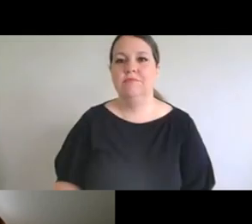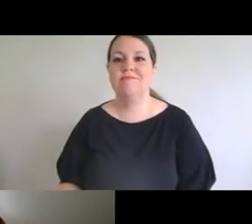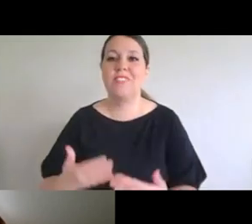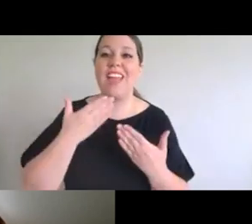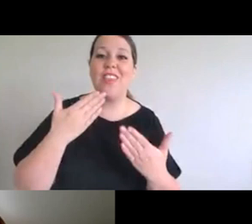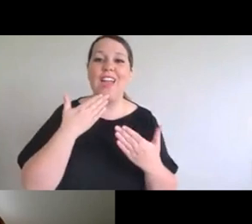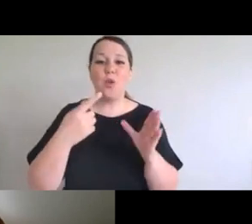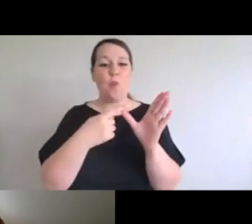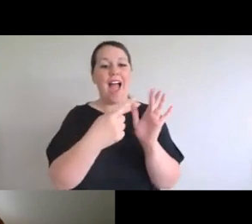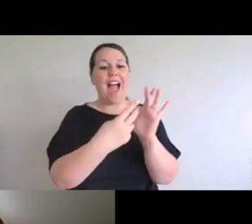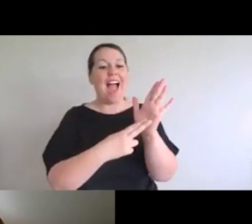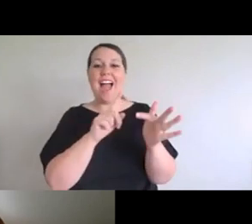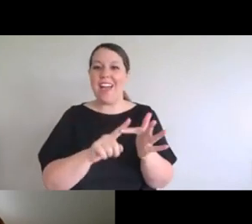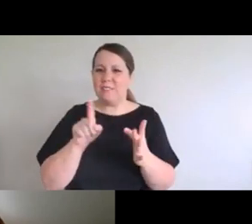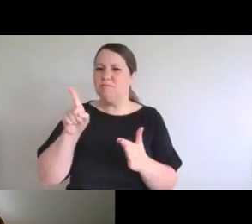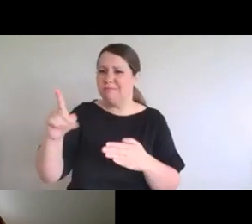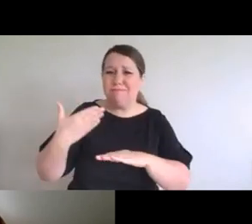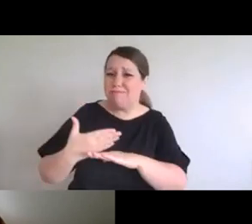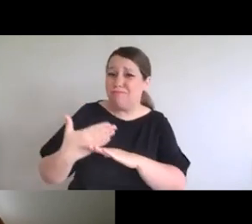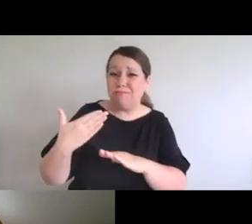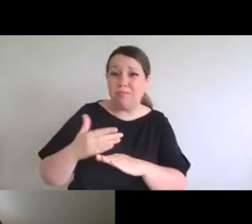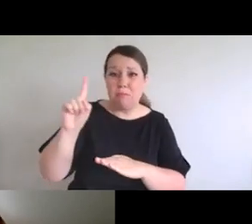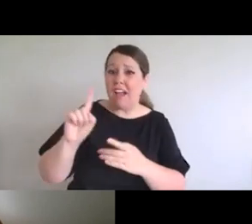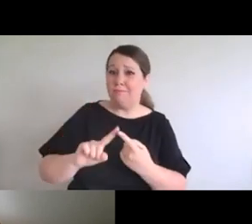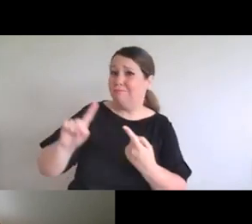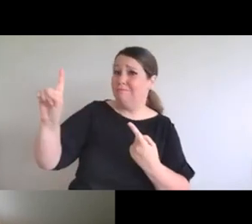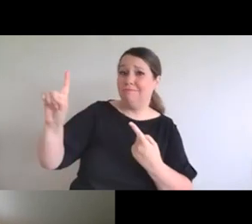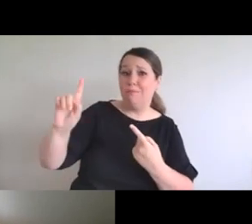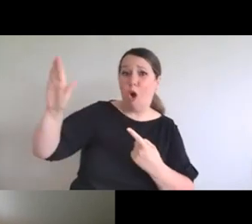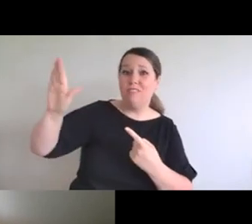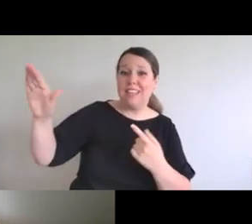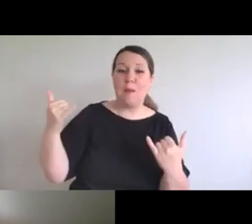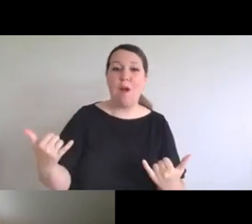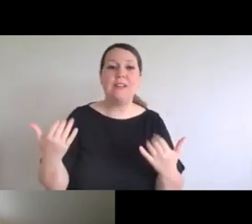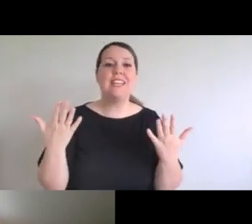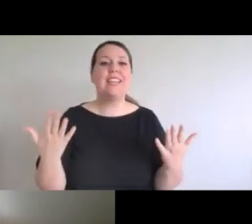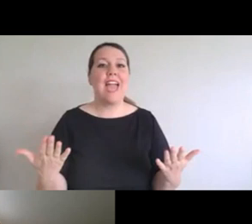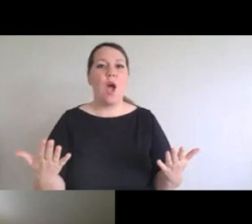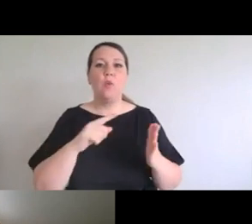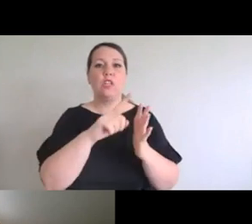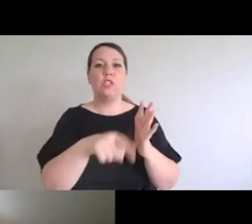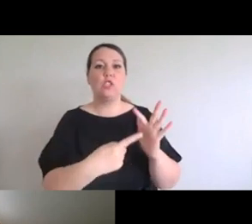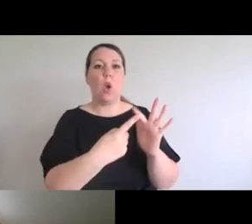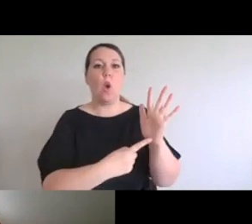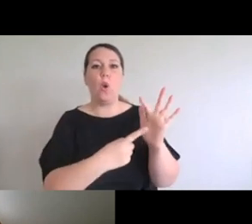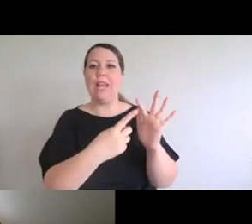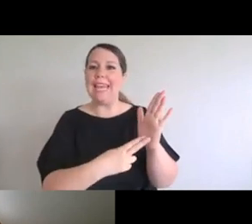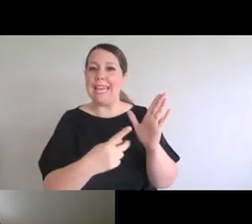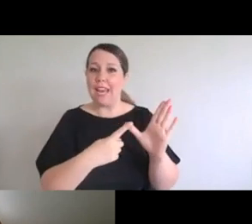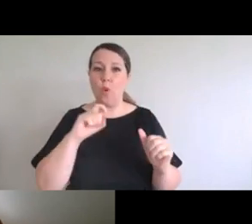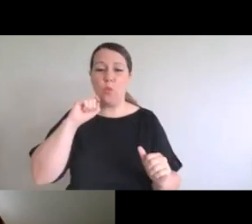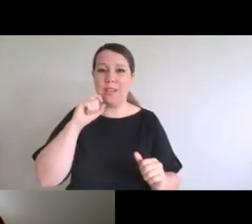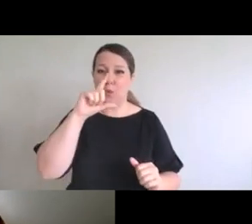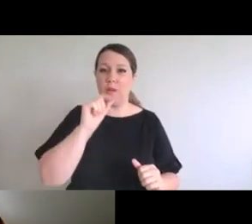We're going to now address some of the questions that came up. I think, Elena, are you going to read out loud the questions